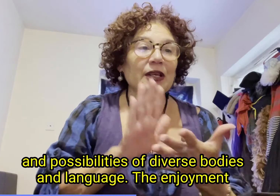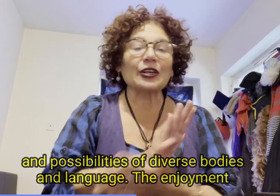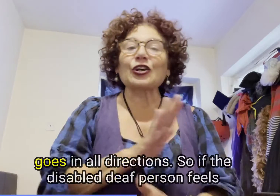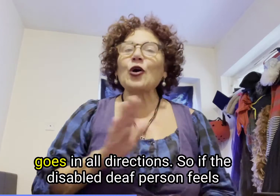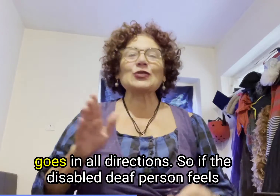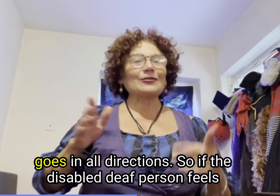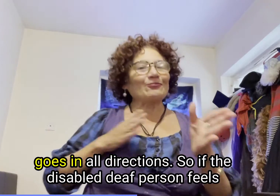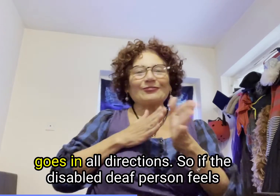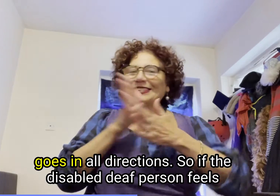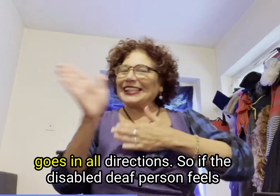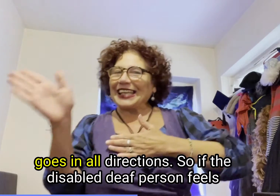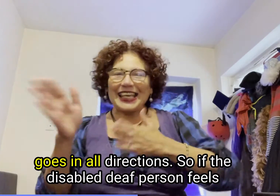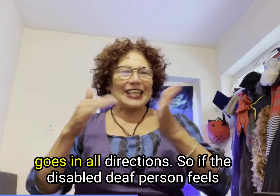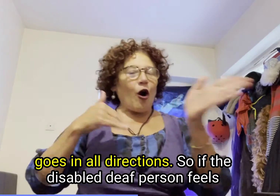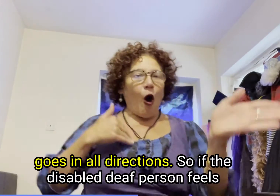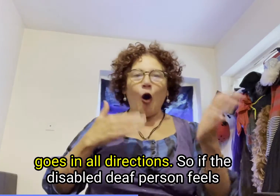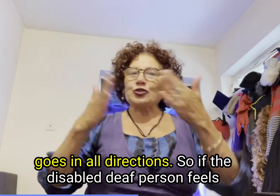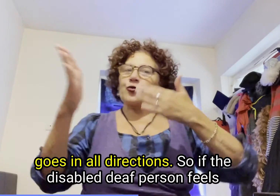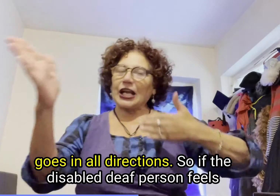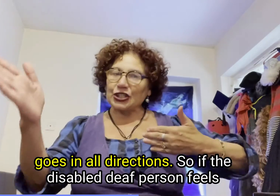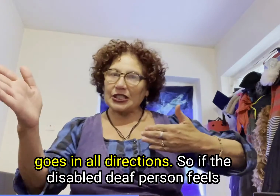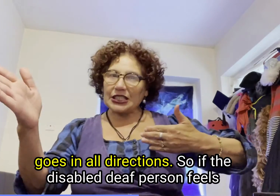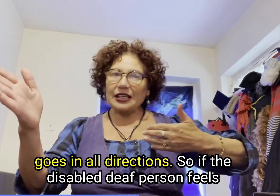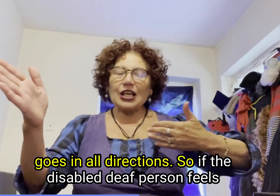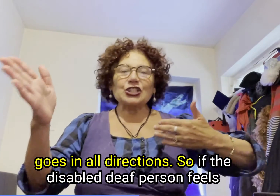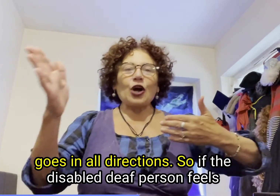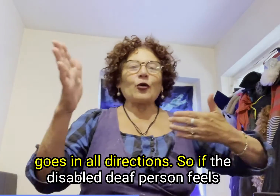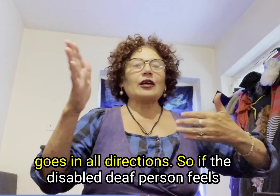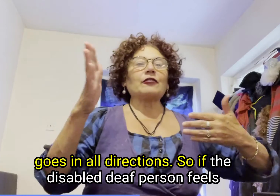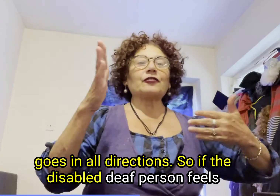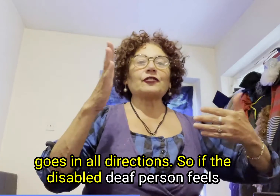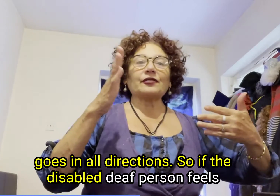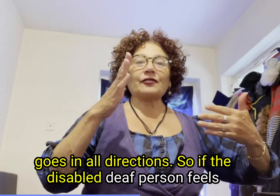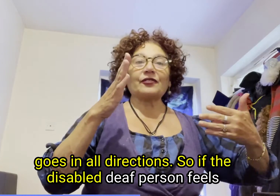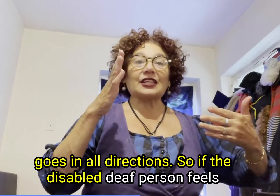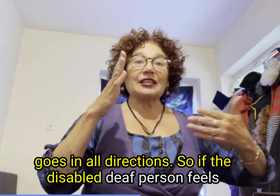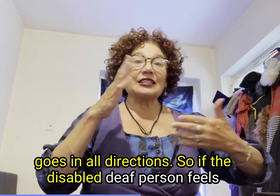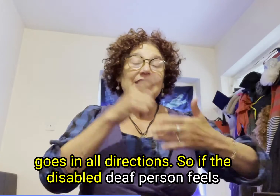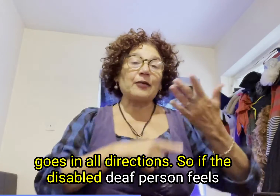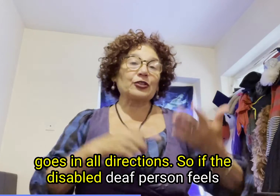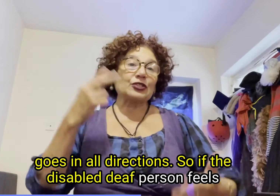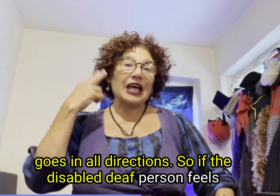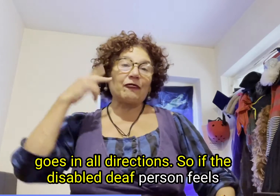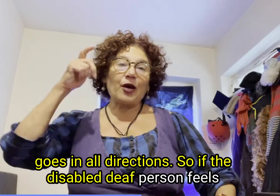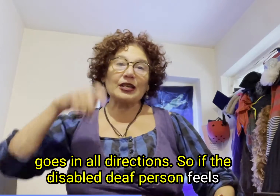enjoyment goes in all directions. So if the disabled or deaf